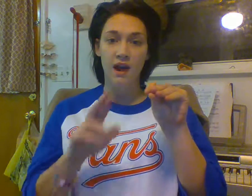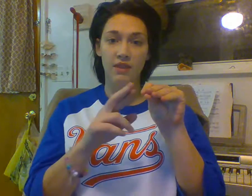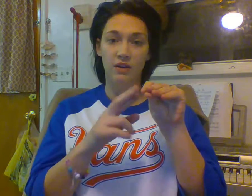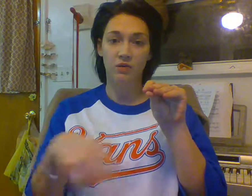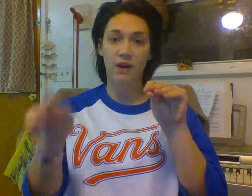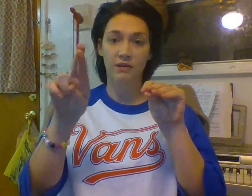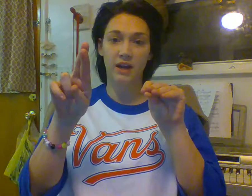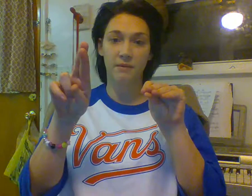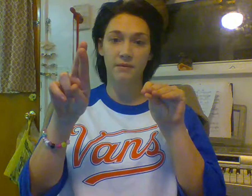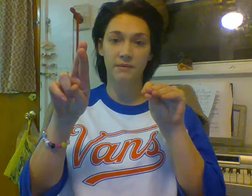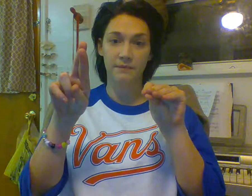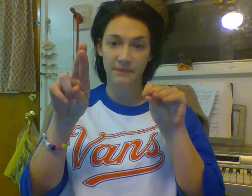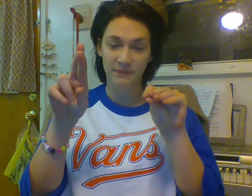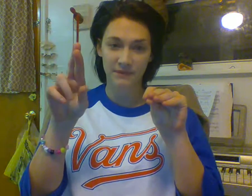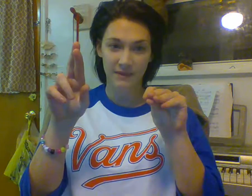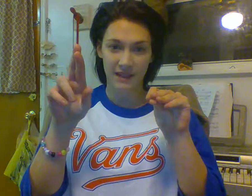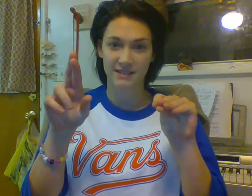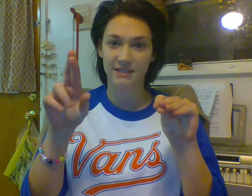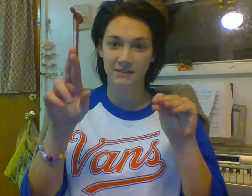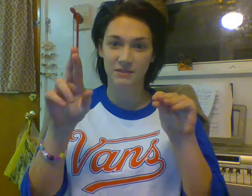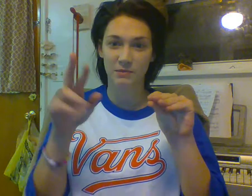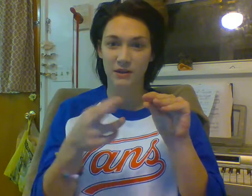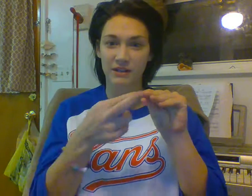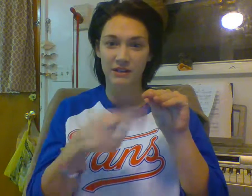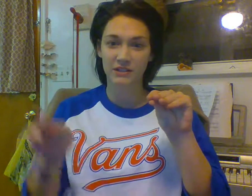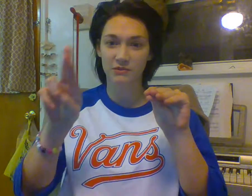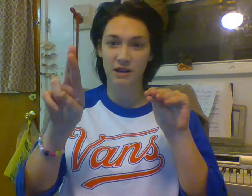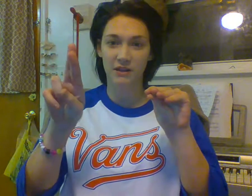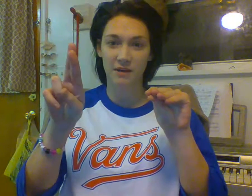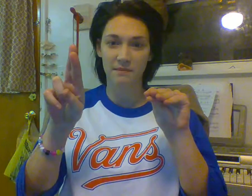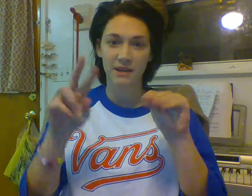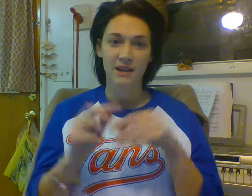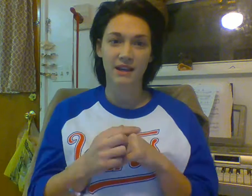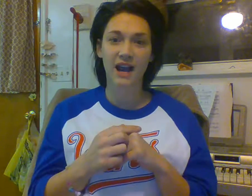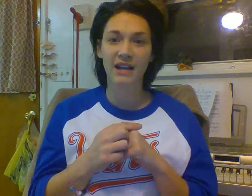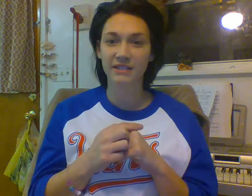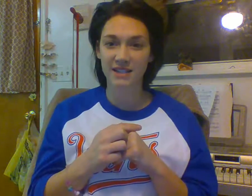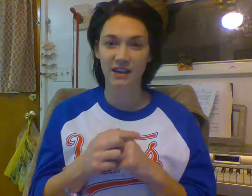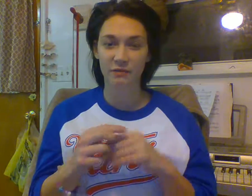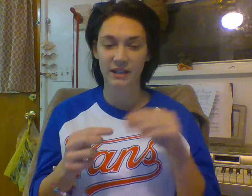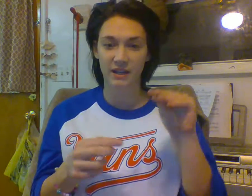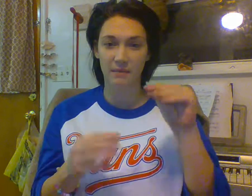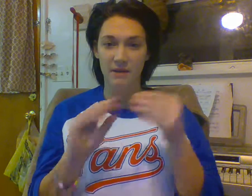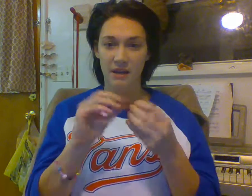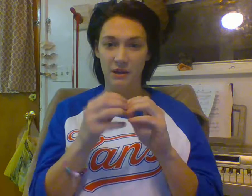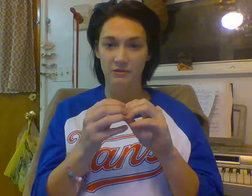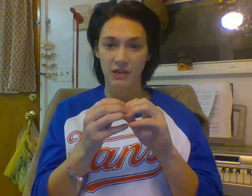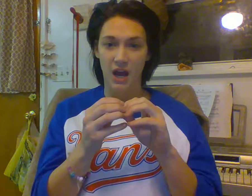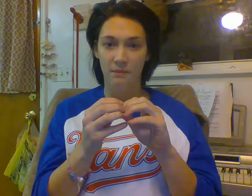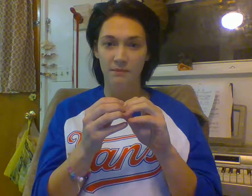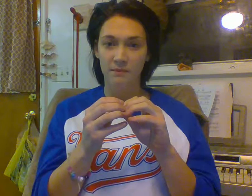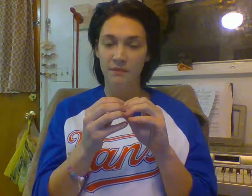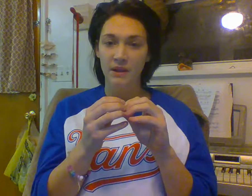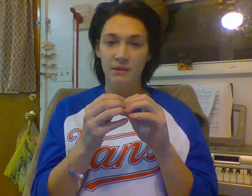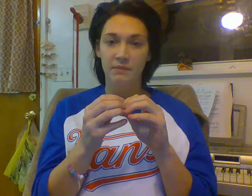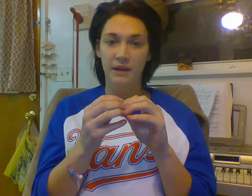then round up. That's super English, round up. And kind of a sign I've picked up at my own job.